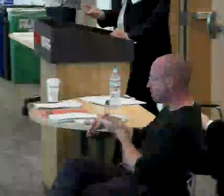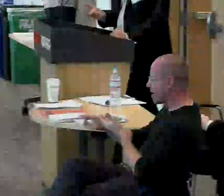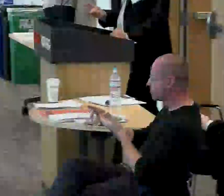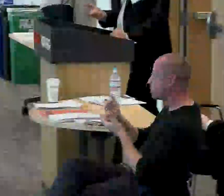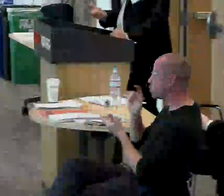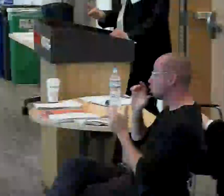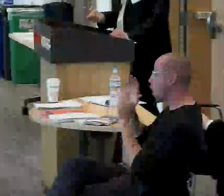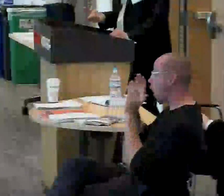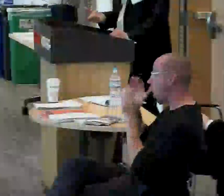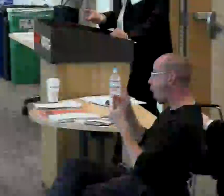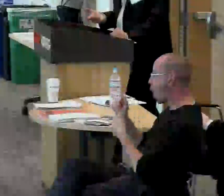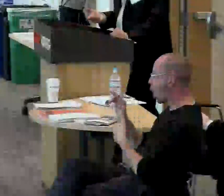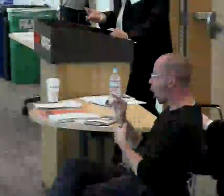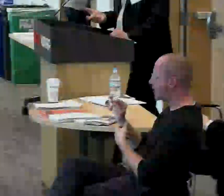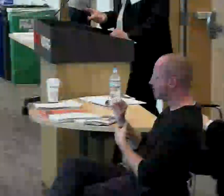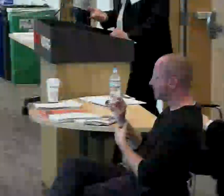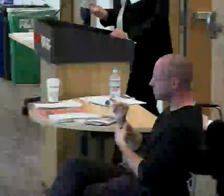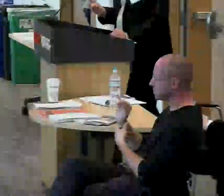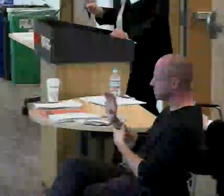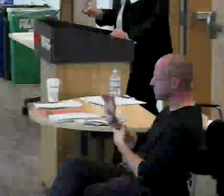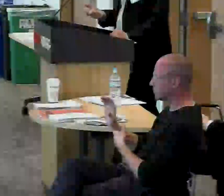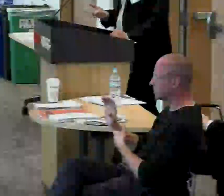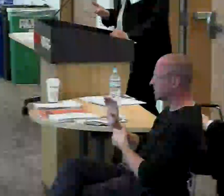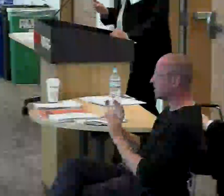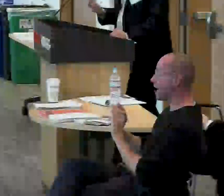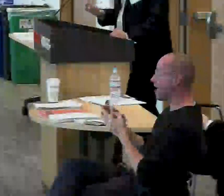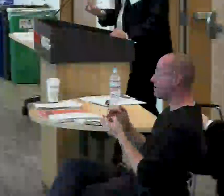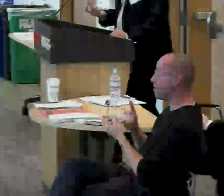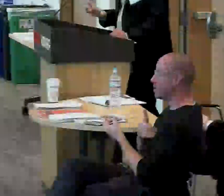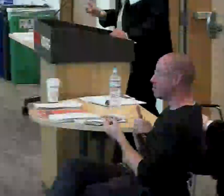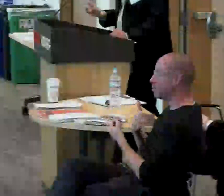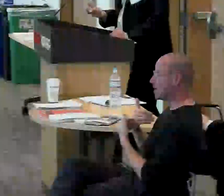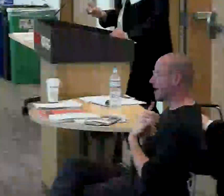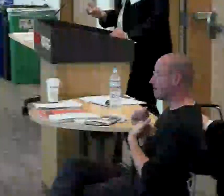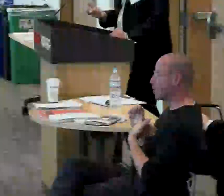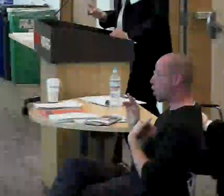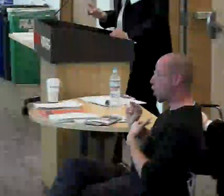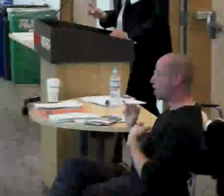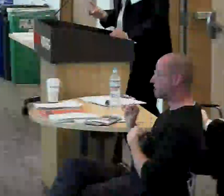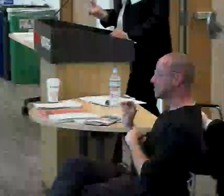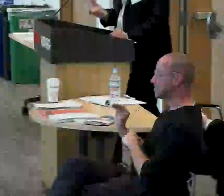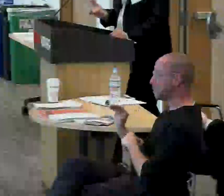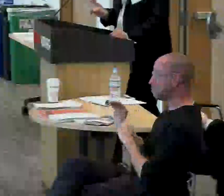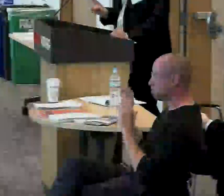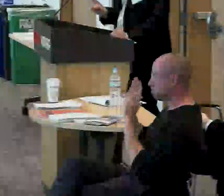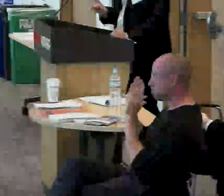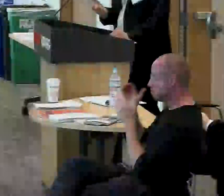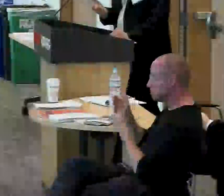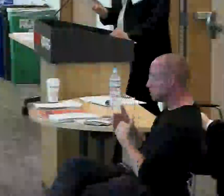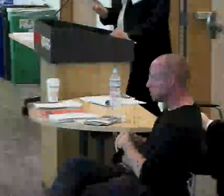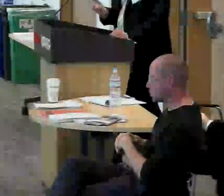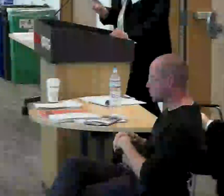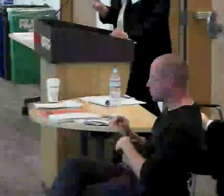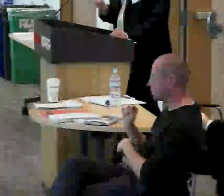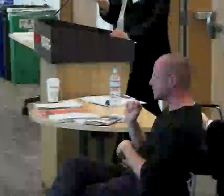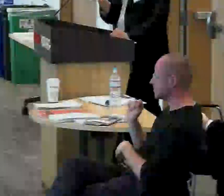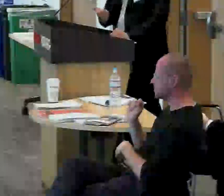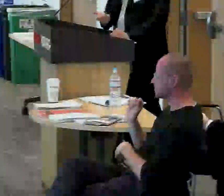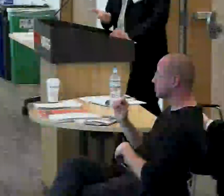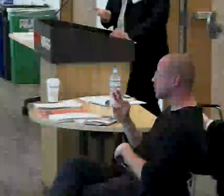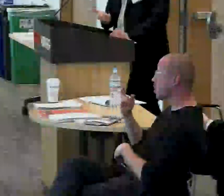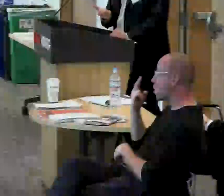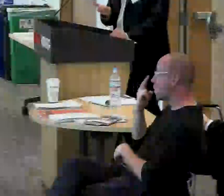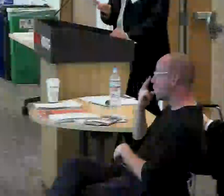autism and families with autism in their areas. Some unique innovations that we're seeing in different places and different, not just